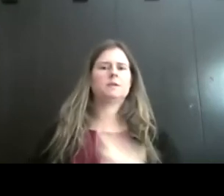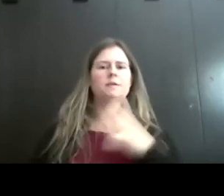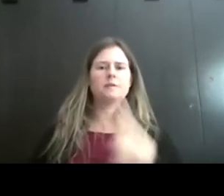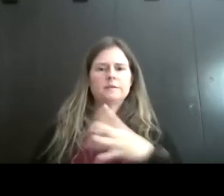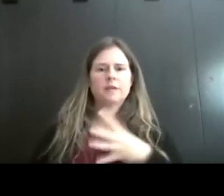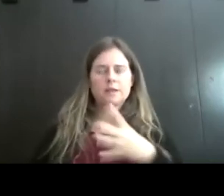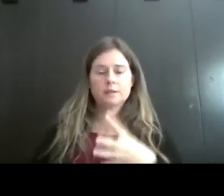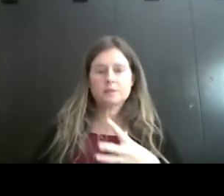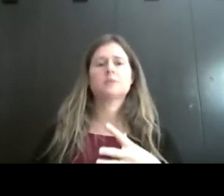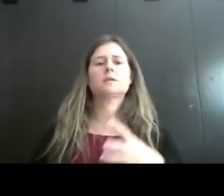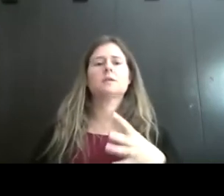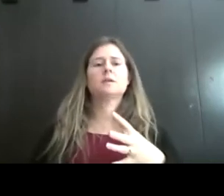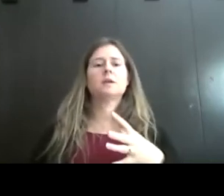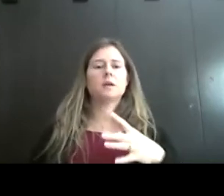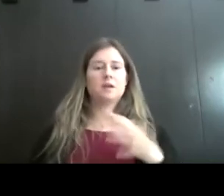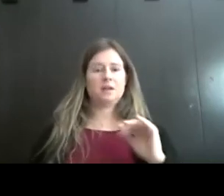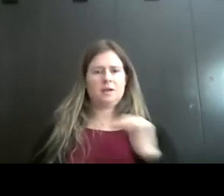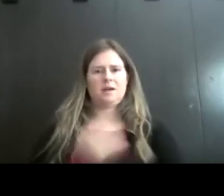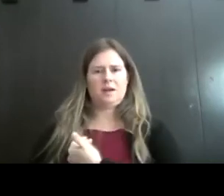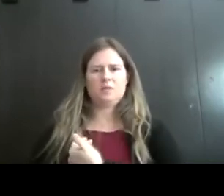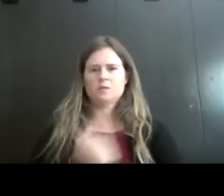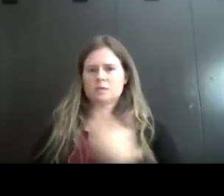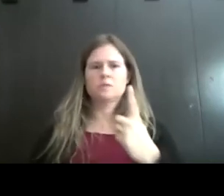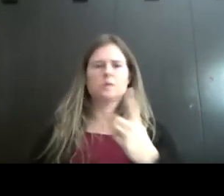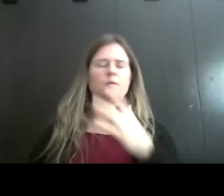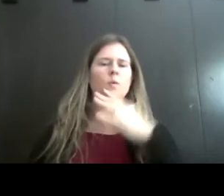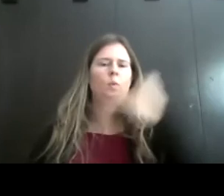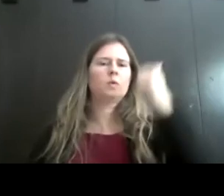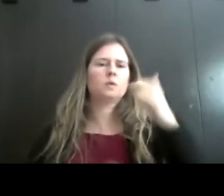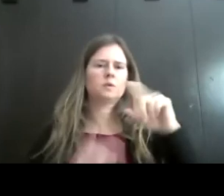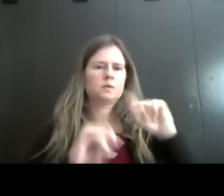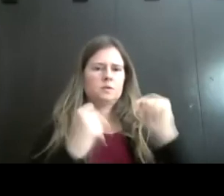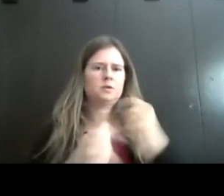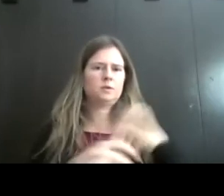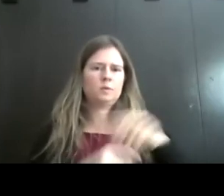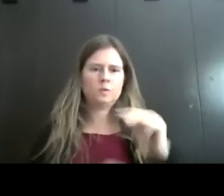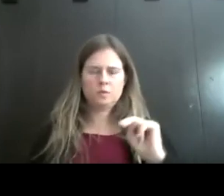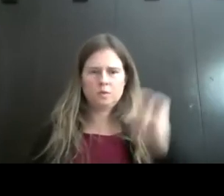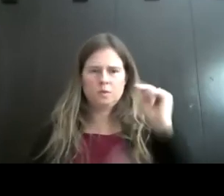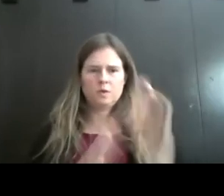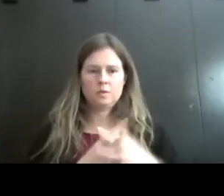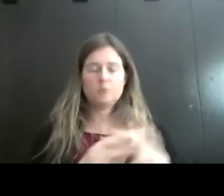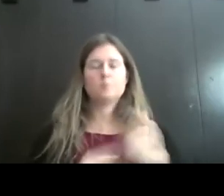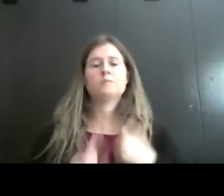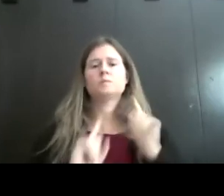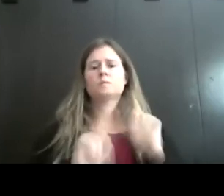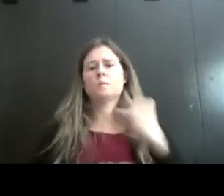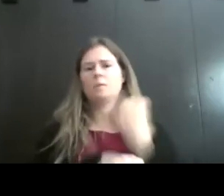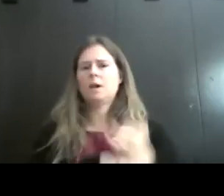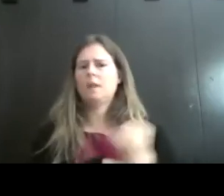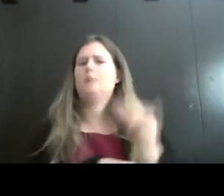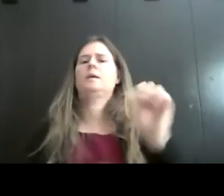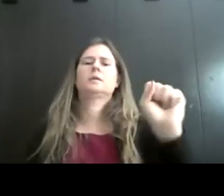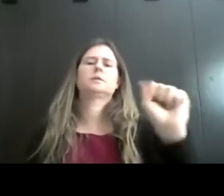the Chumash are one of the oldest tribes in North America. When I was on Santa Rosa Island, not this time, but the last time last